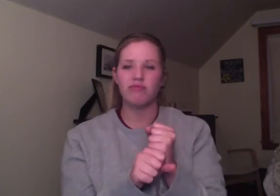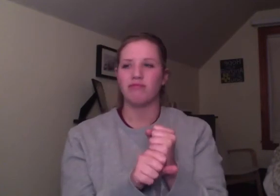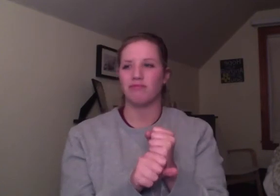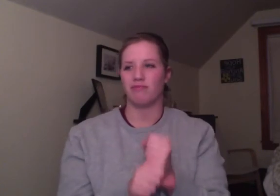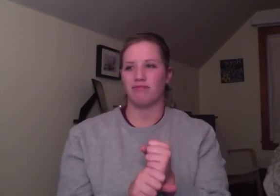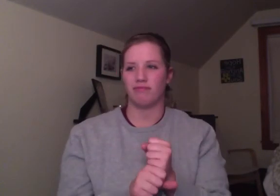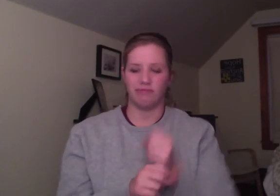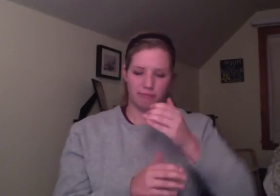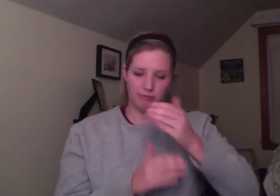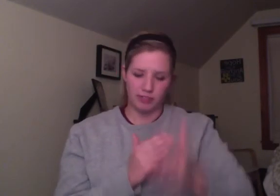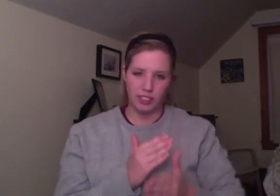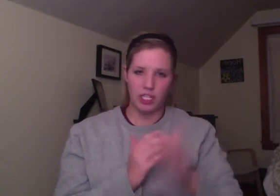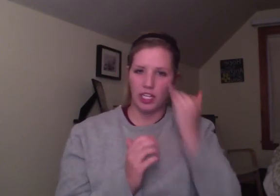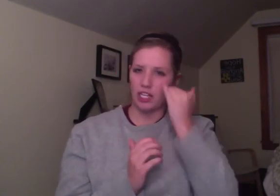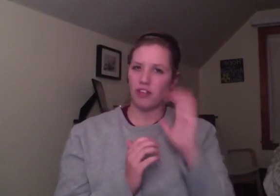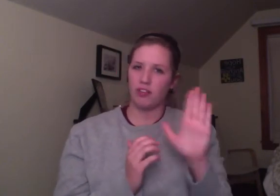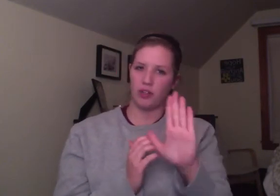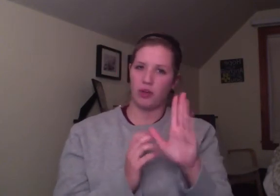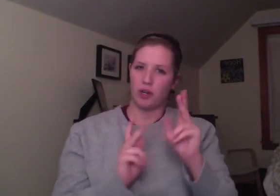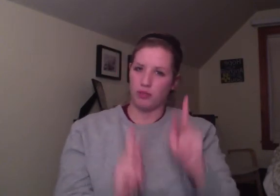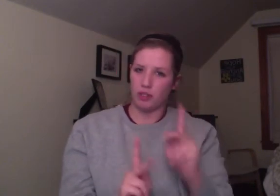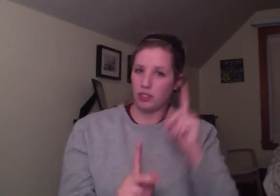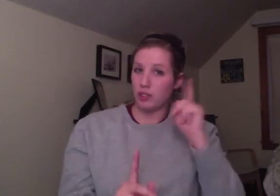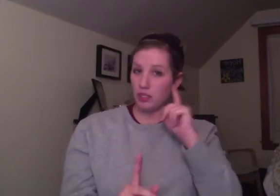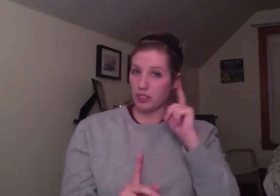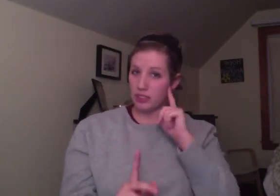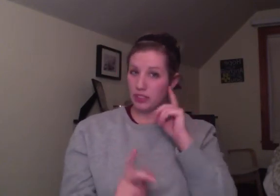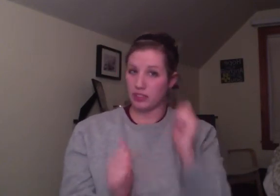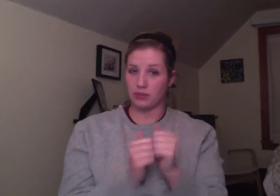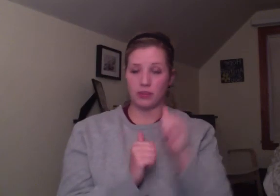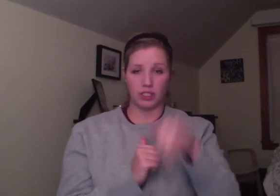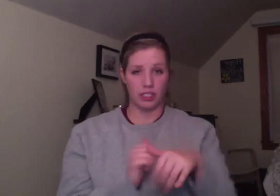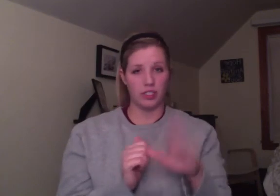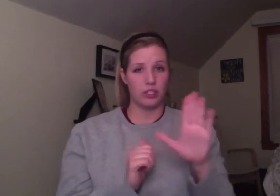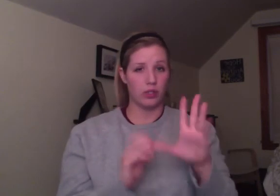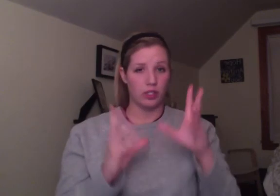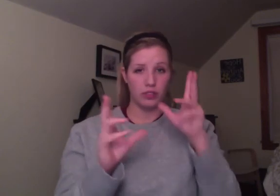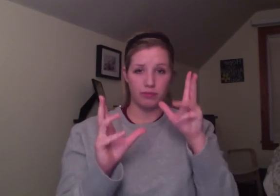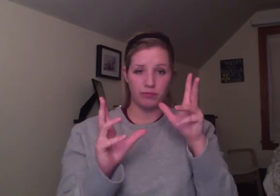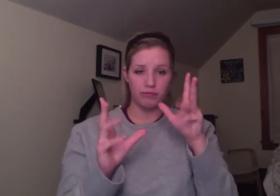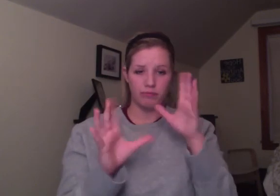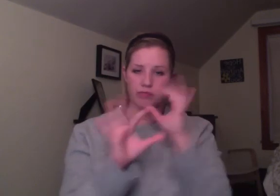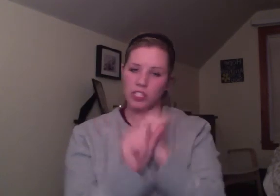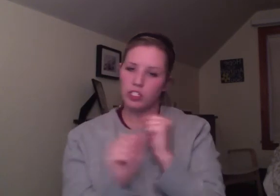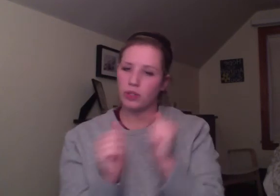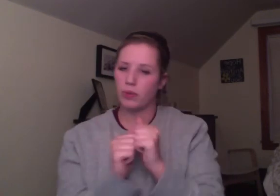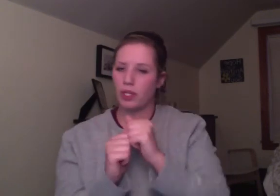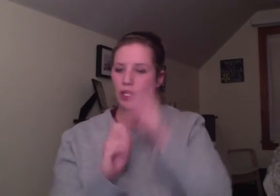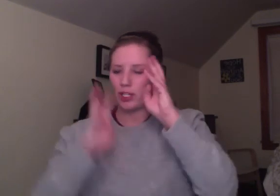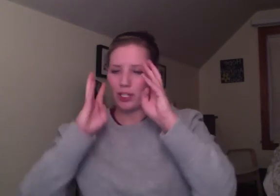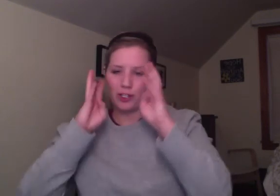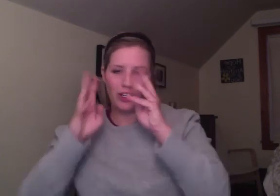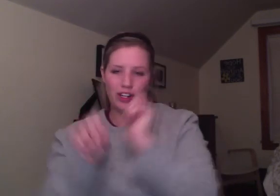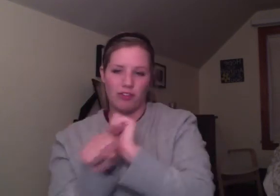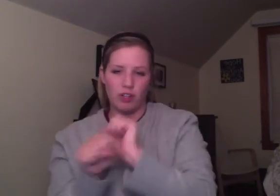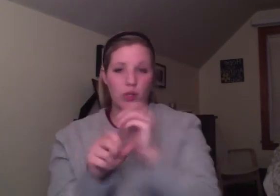that if you're a person who's listening to this and you're interested in doing creative work, or maybe you're already doing creative work, and maybe